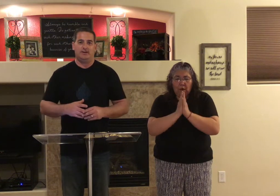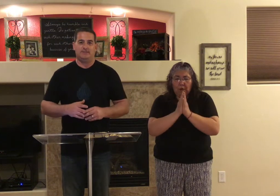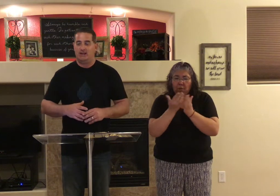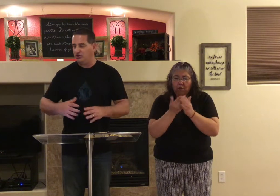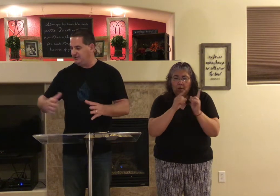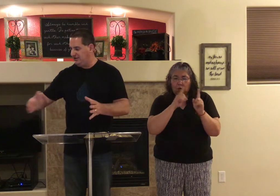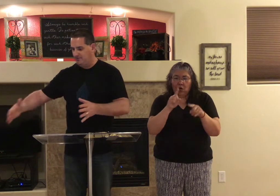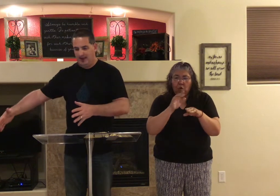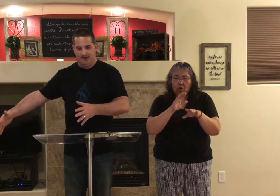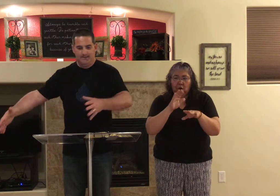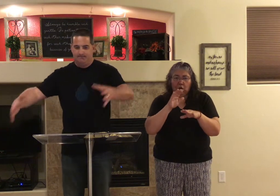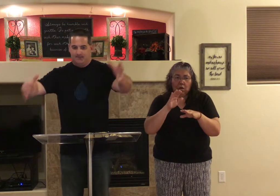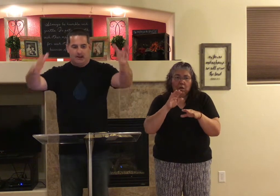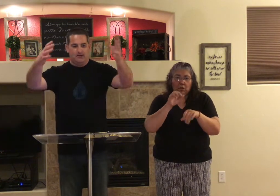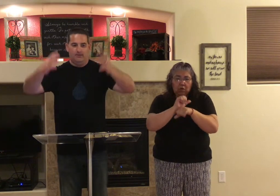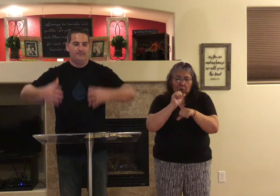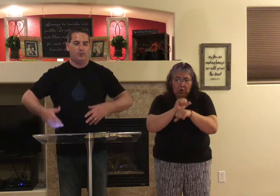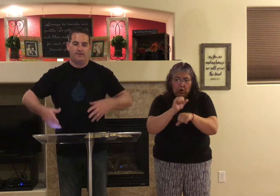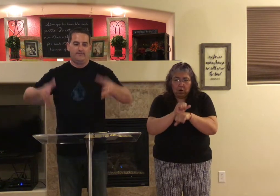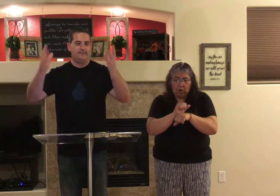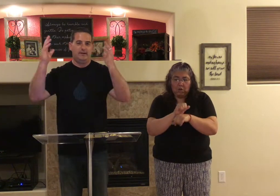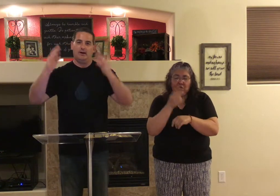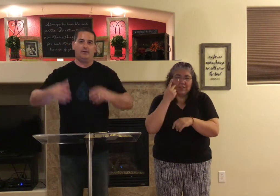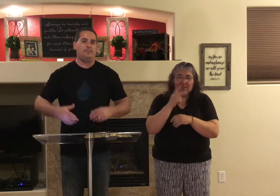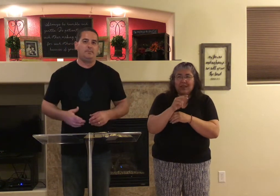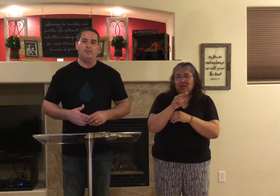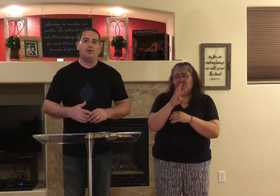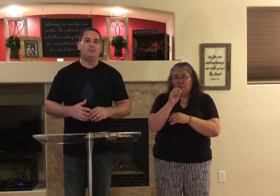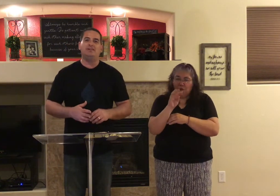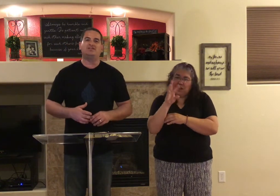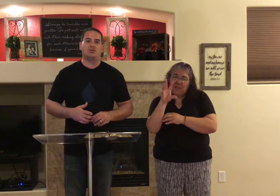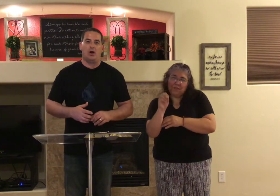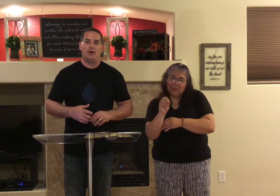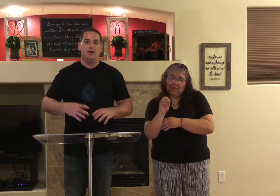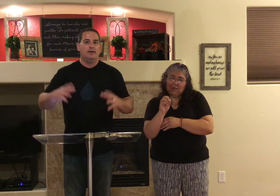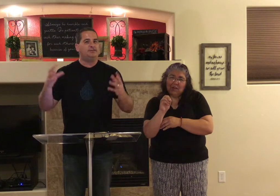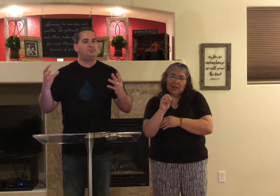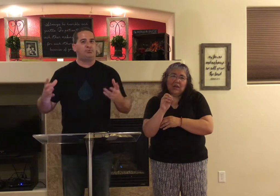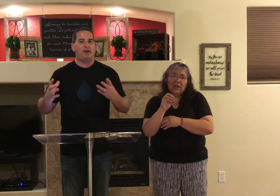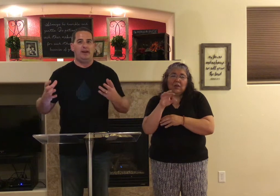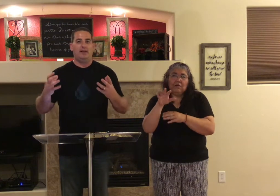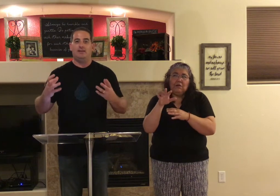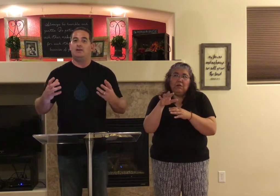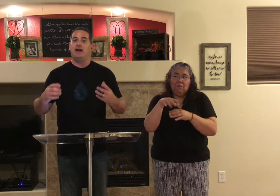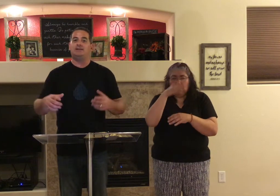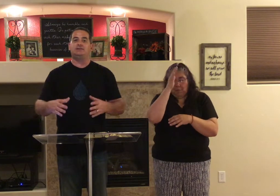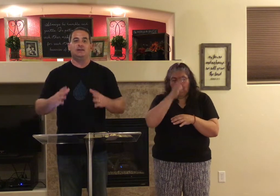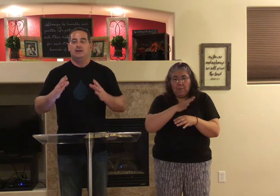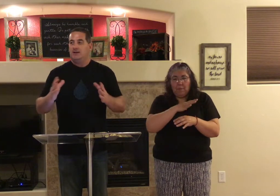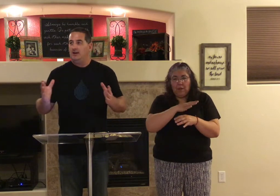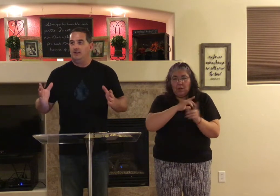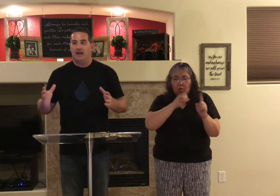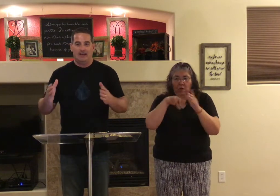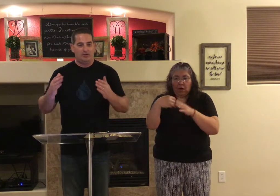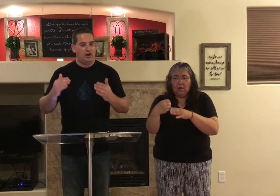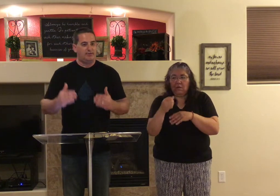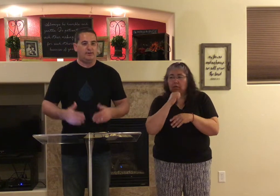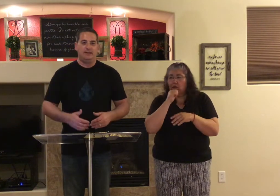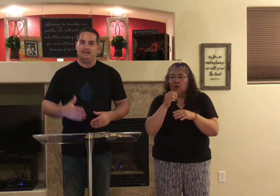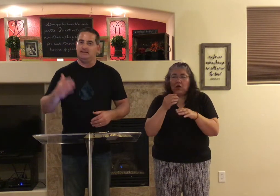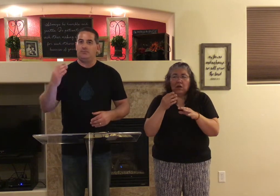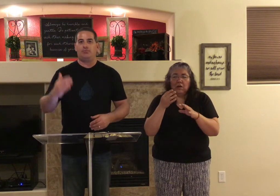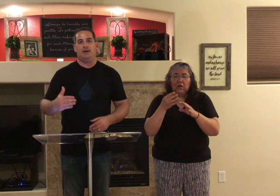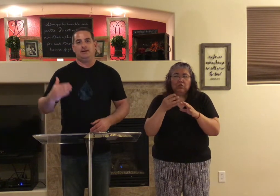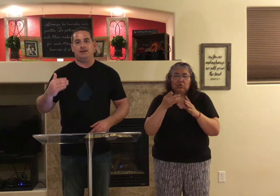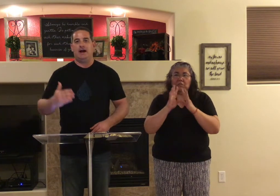on their shifts. And you're seeing them 40, 50, 100 men strong, just praying. And they're not just in line, they're on